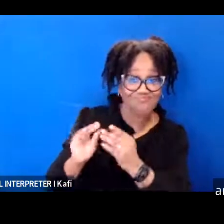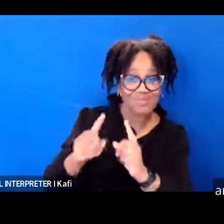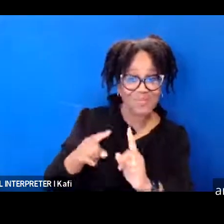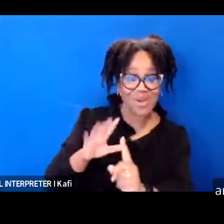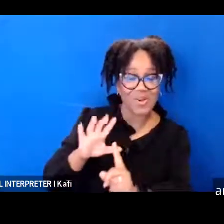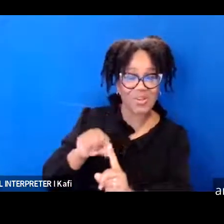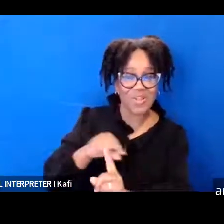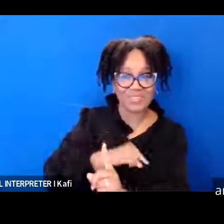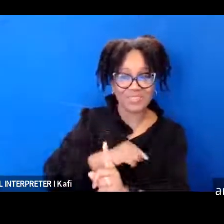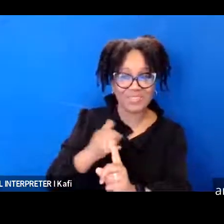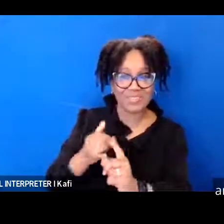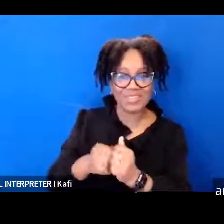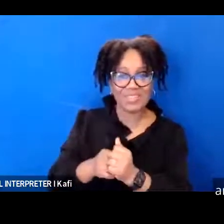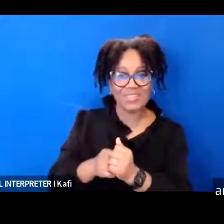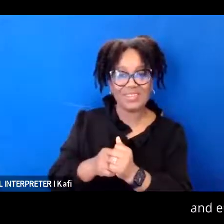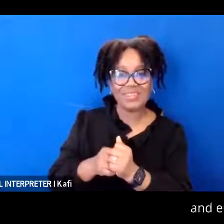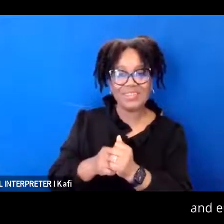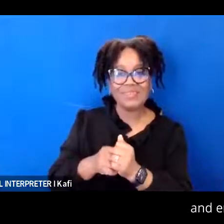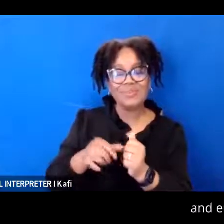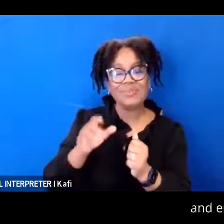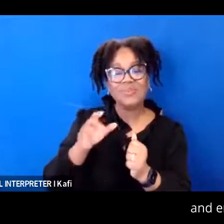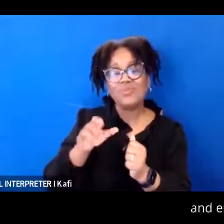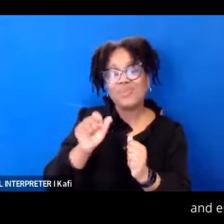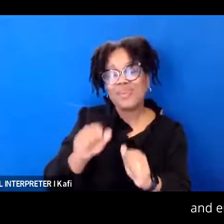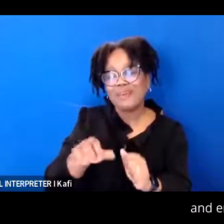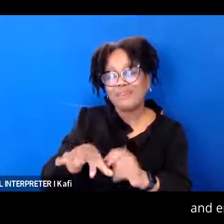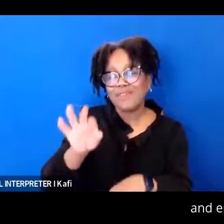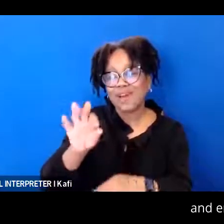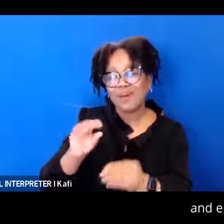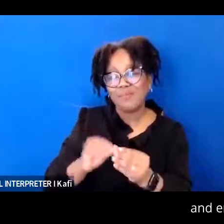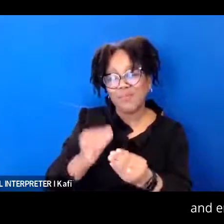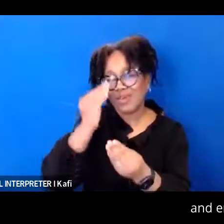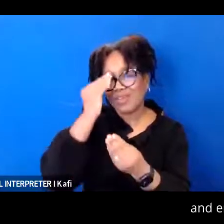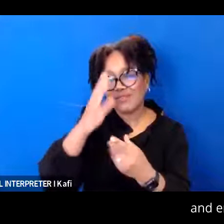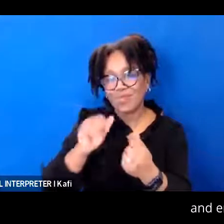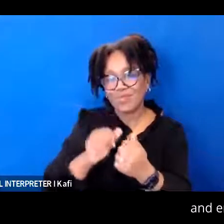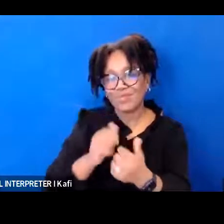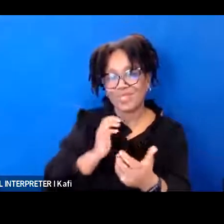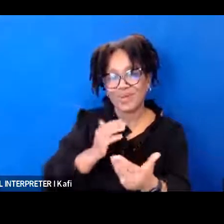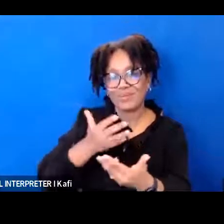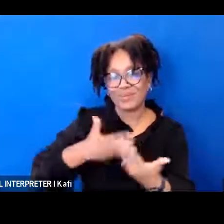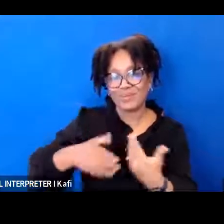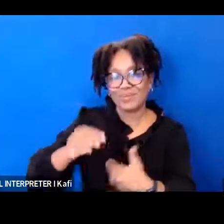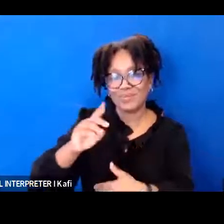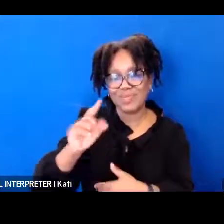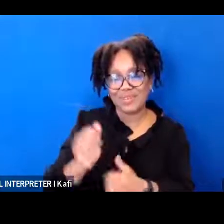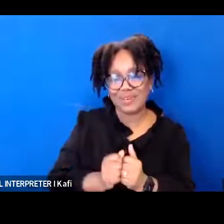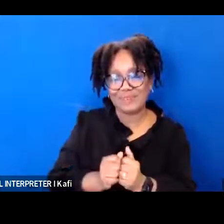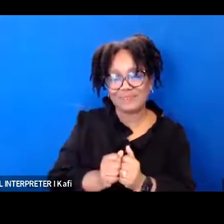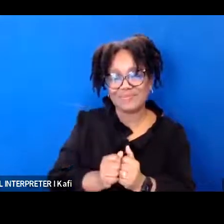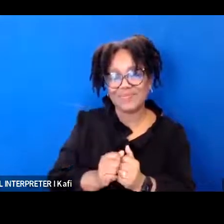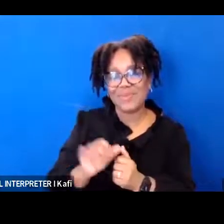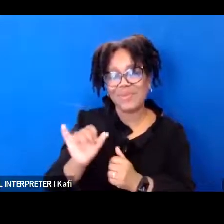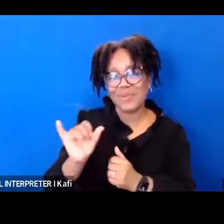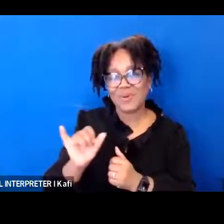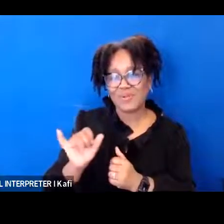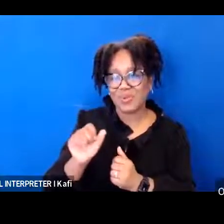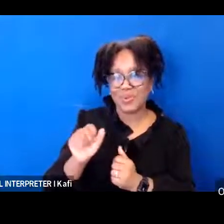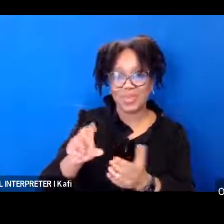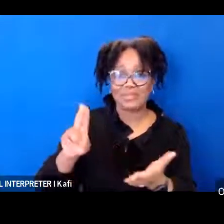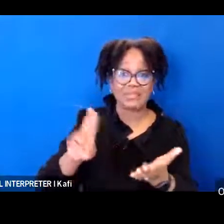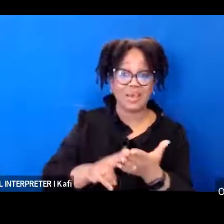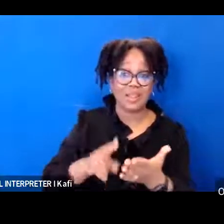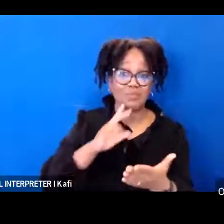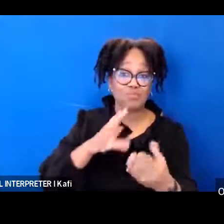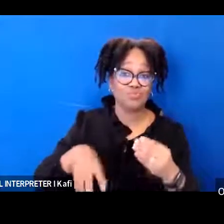also be posting it in the youtube link and emailing that out again as well and you can sign up for that on a google form